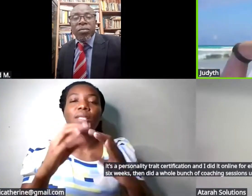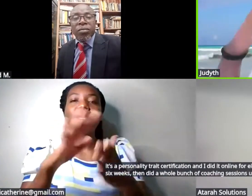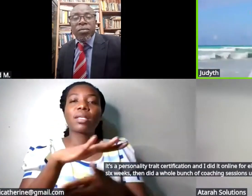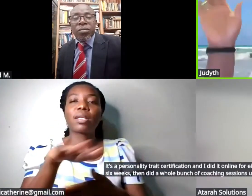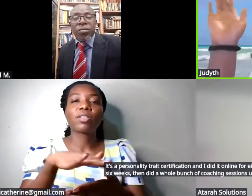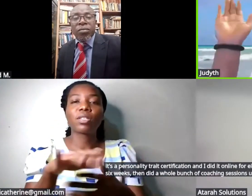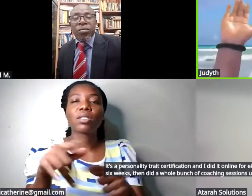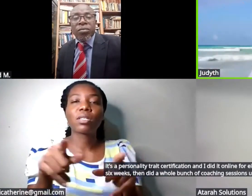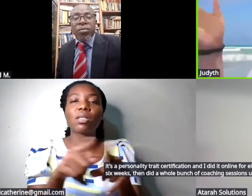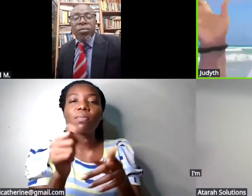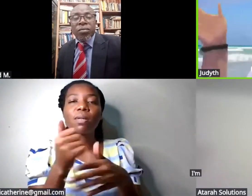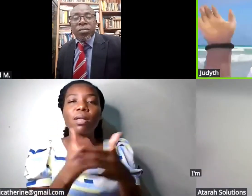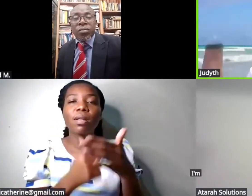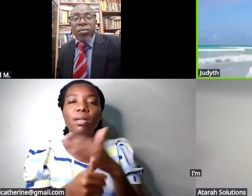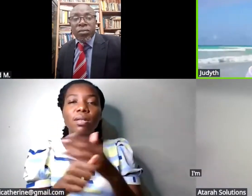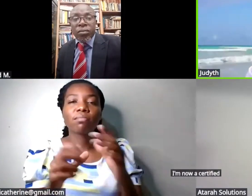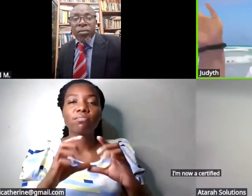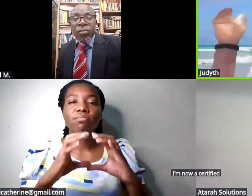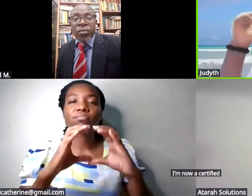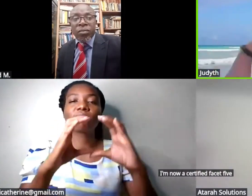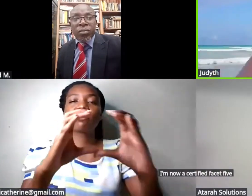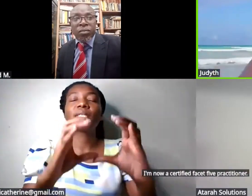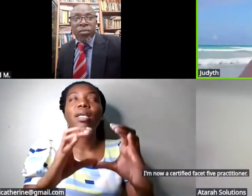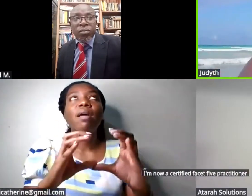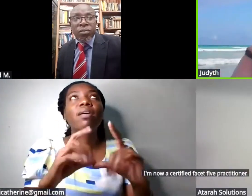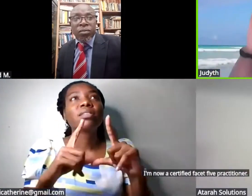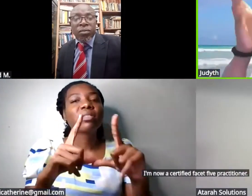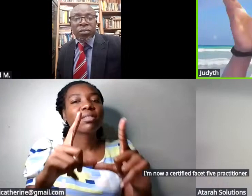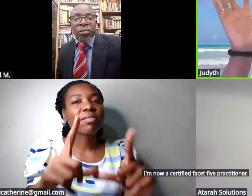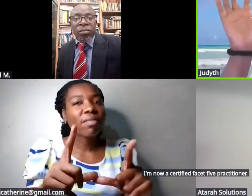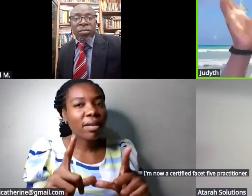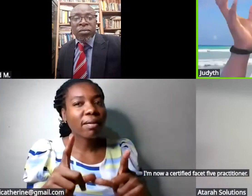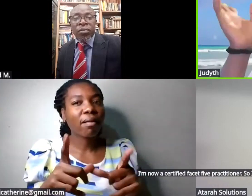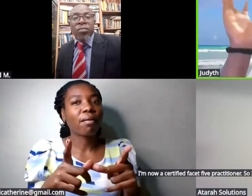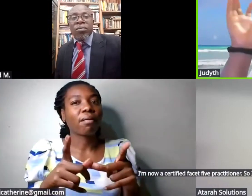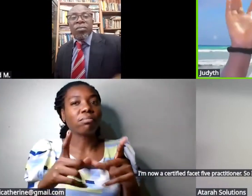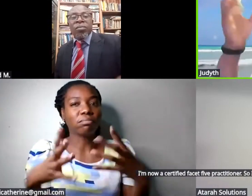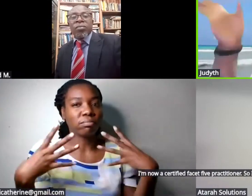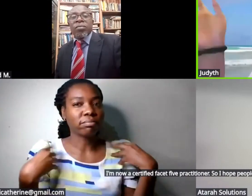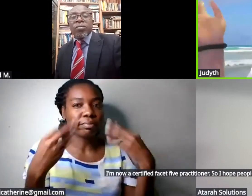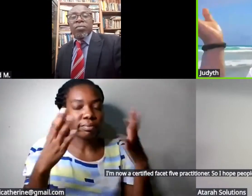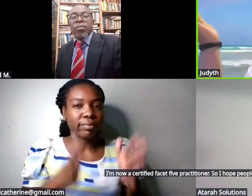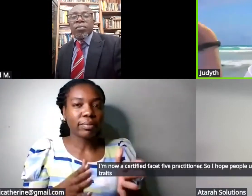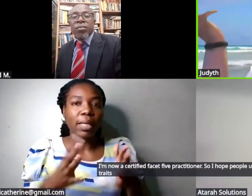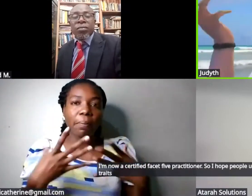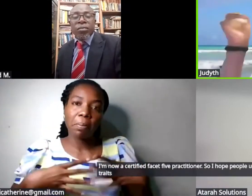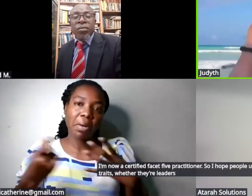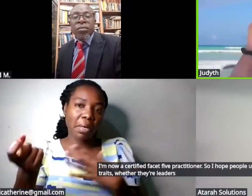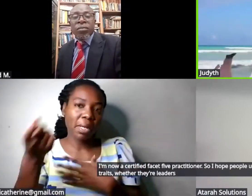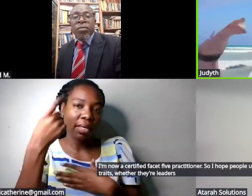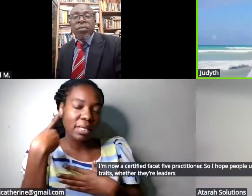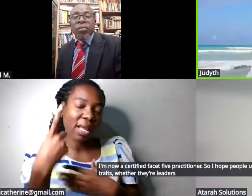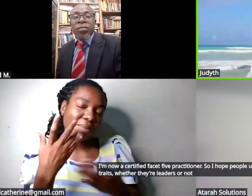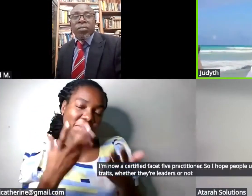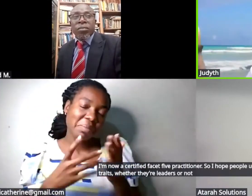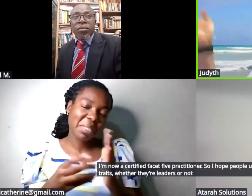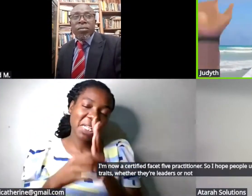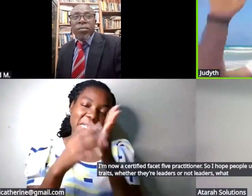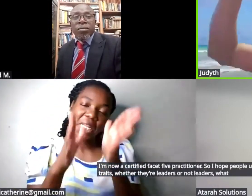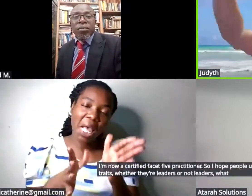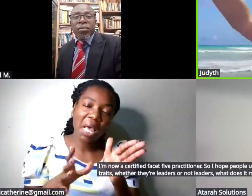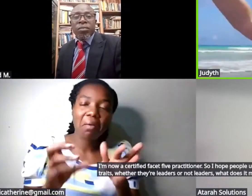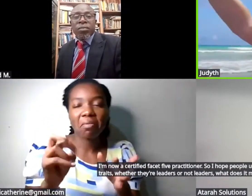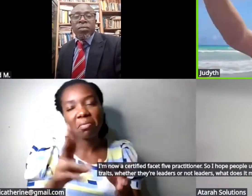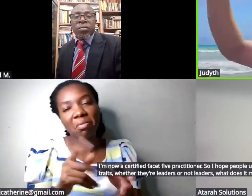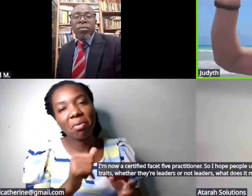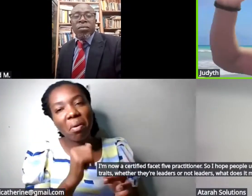I'm now a certified Facet 5 practitioner. So I help people understand their traits, whether they're leaders or not leaders. What does it mean for